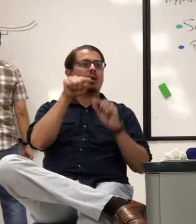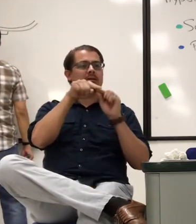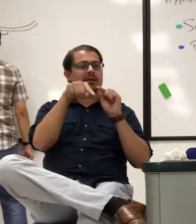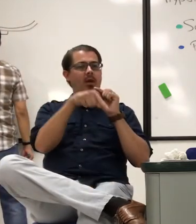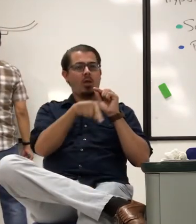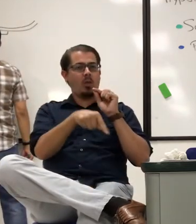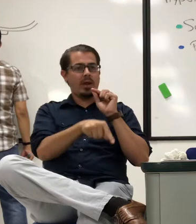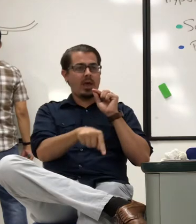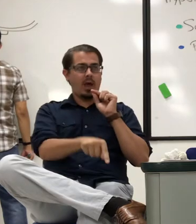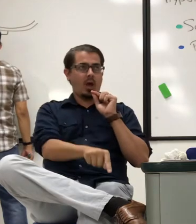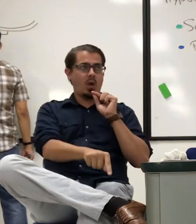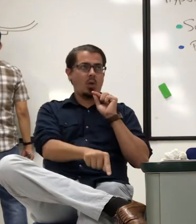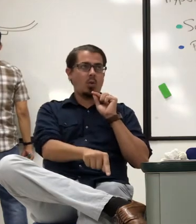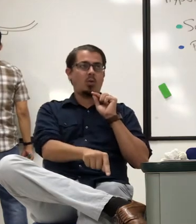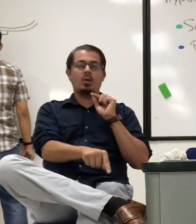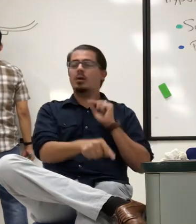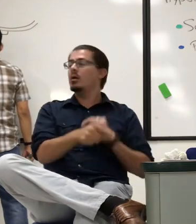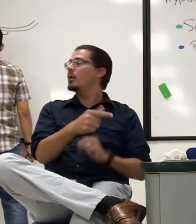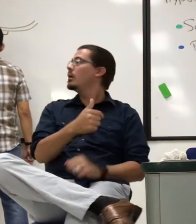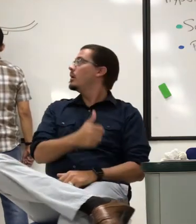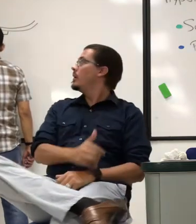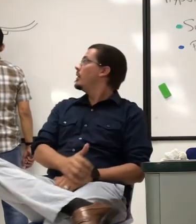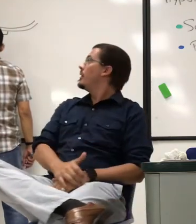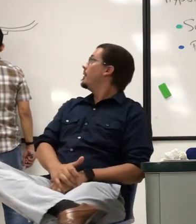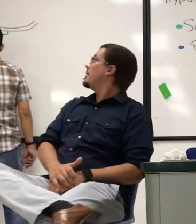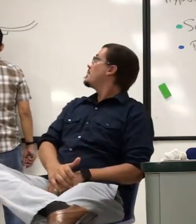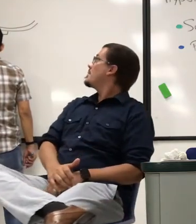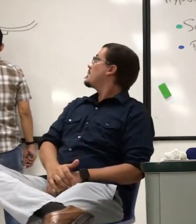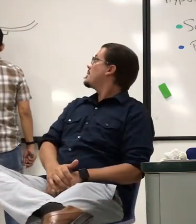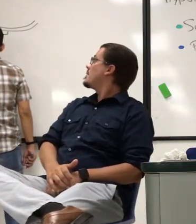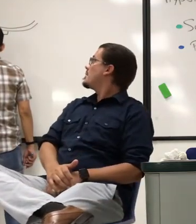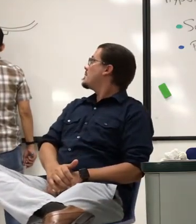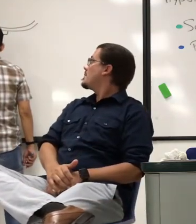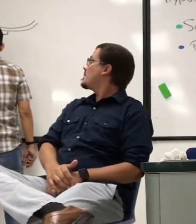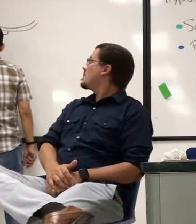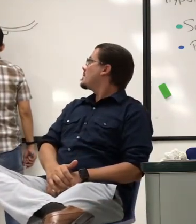down here.